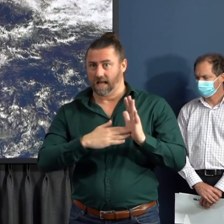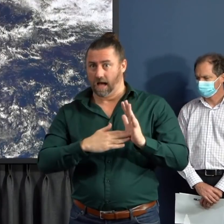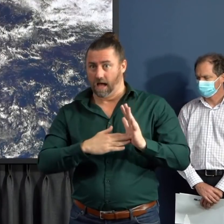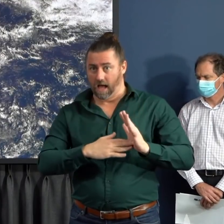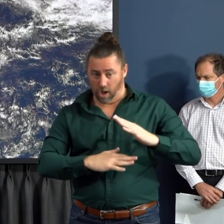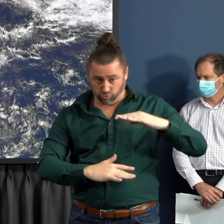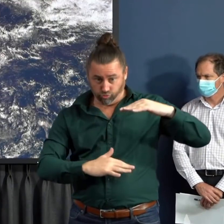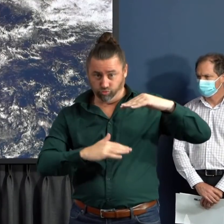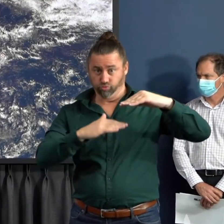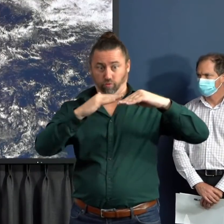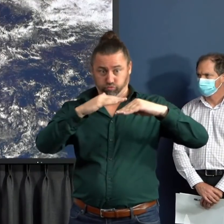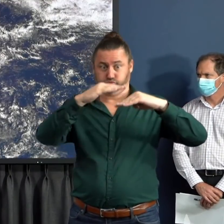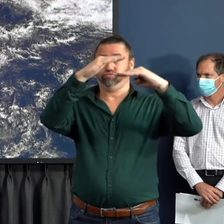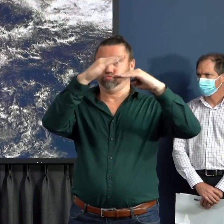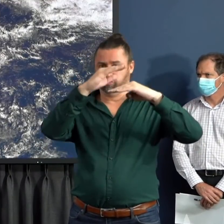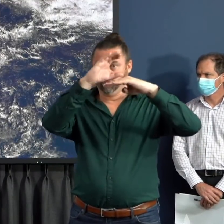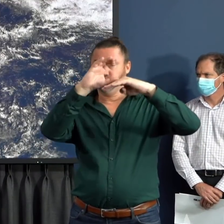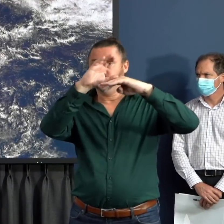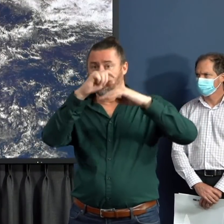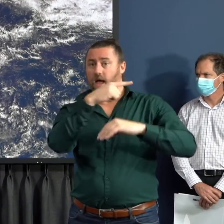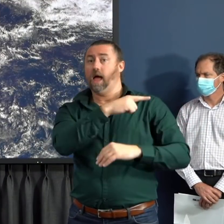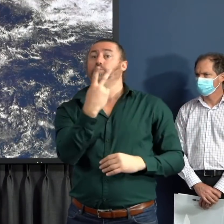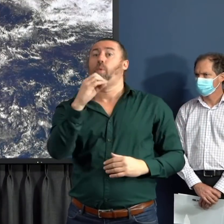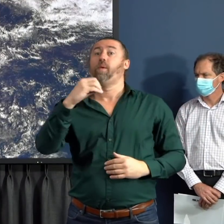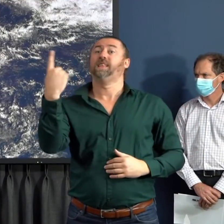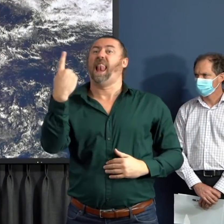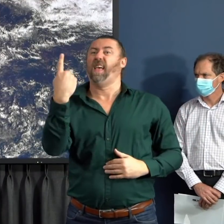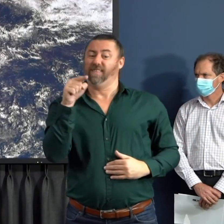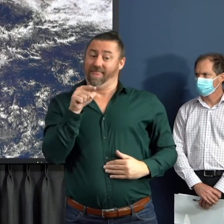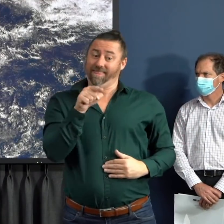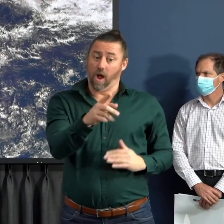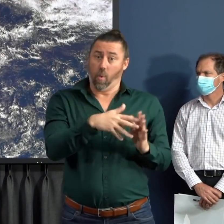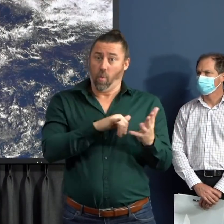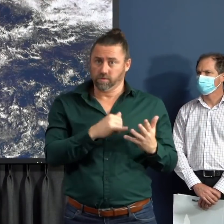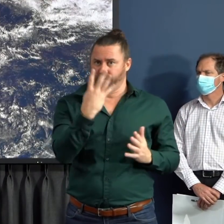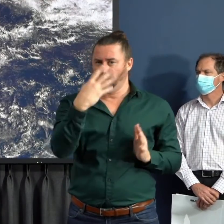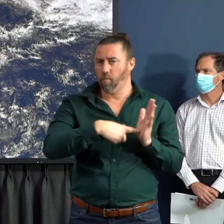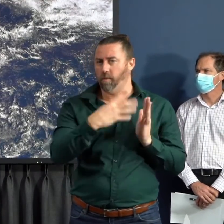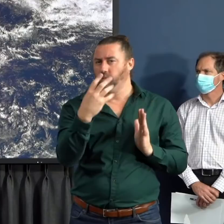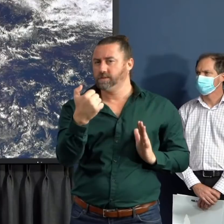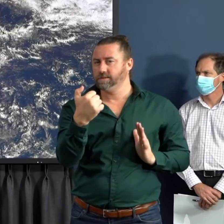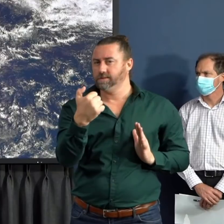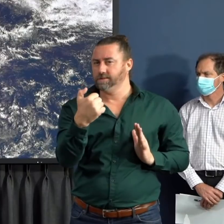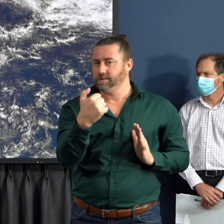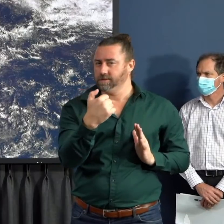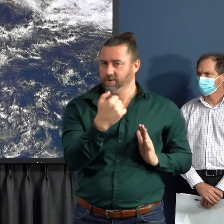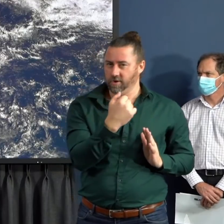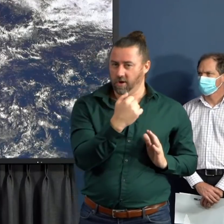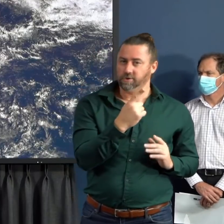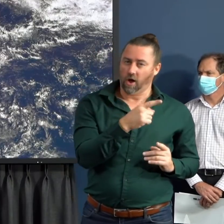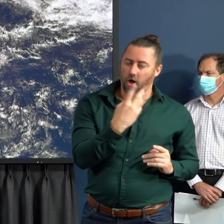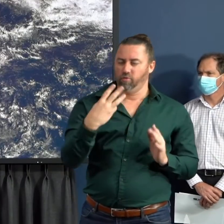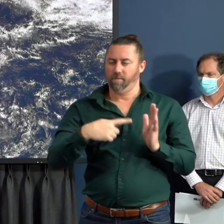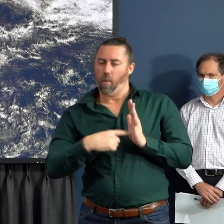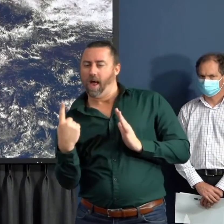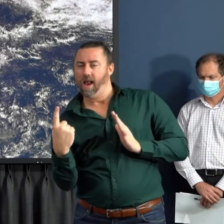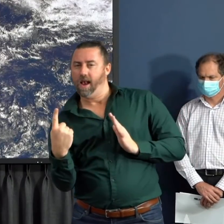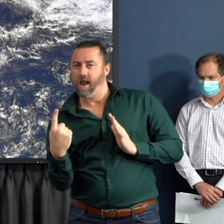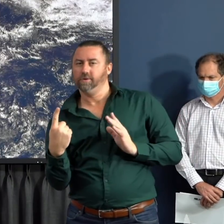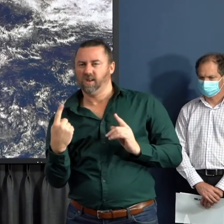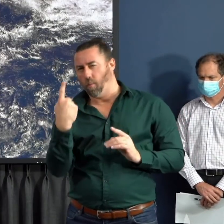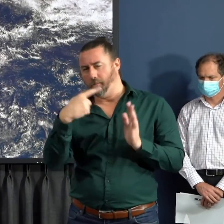In 2011, that peak at the same location was 4.46. This has been defined as a moderate flood